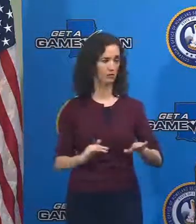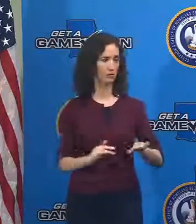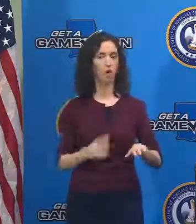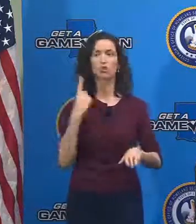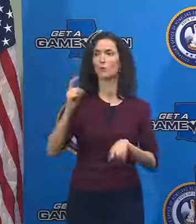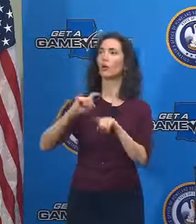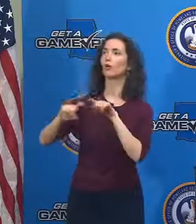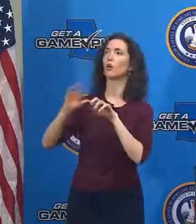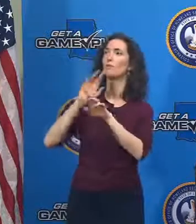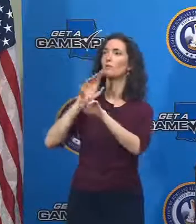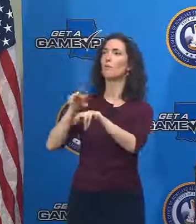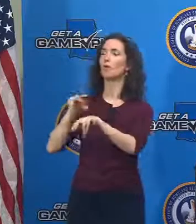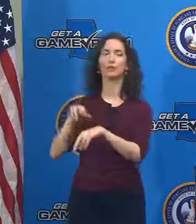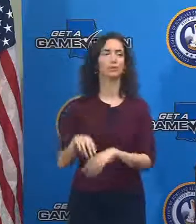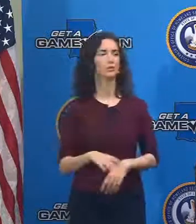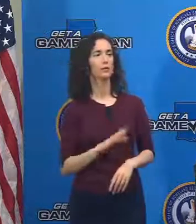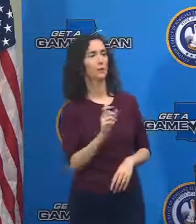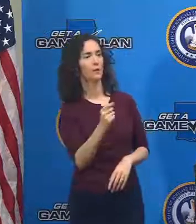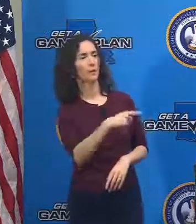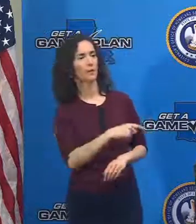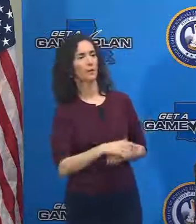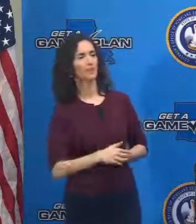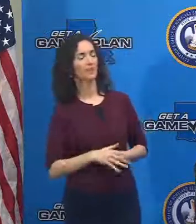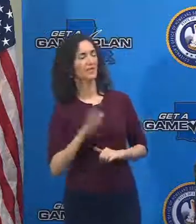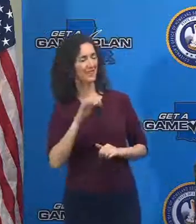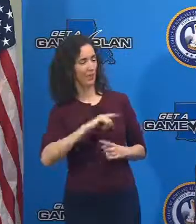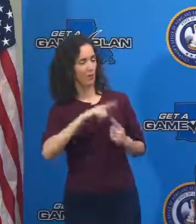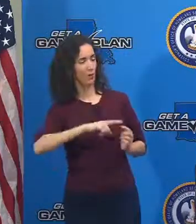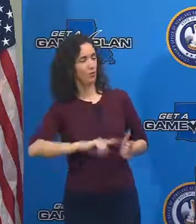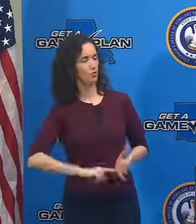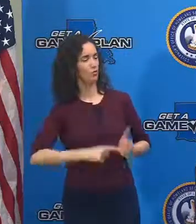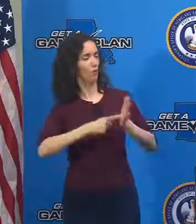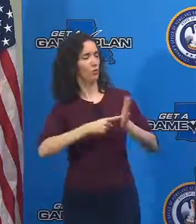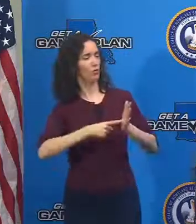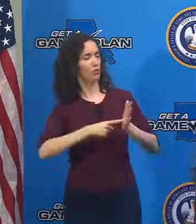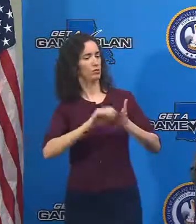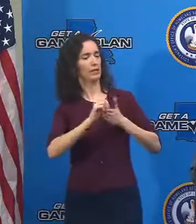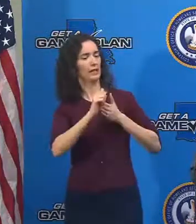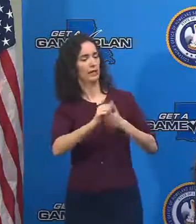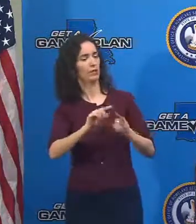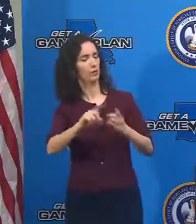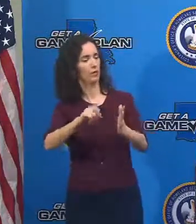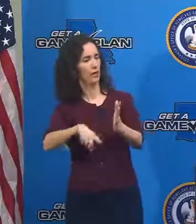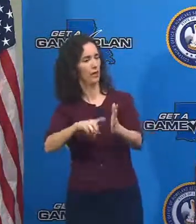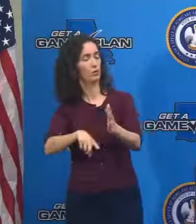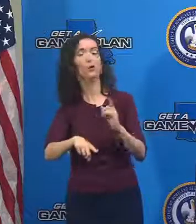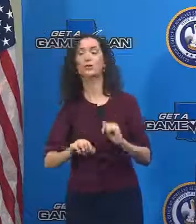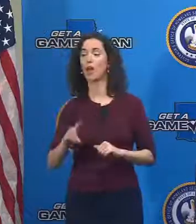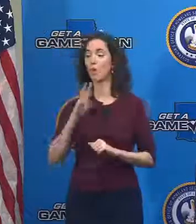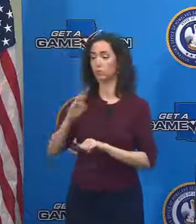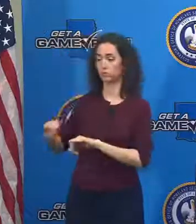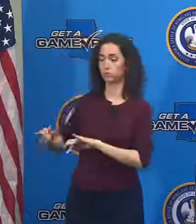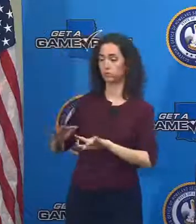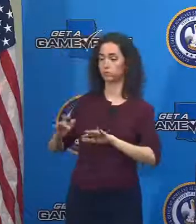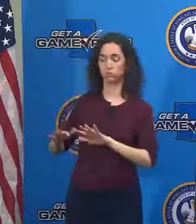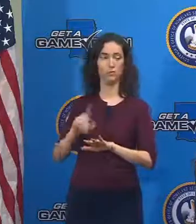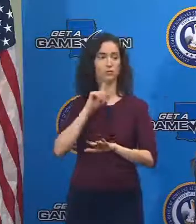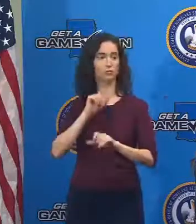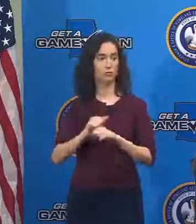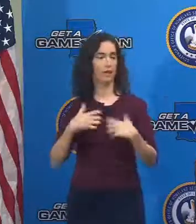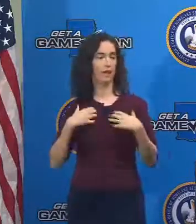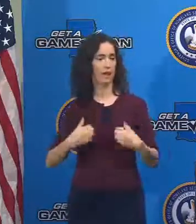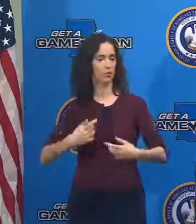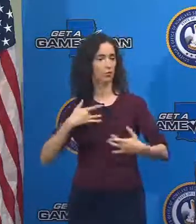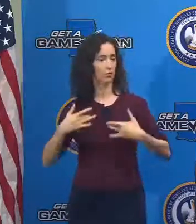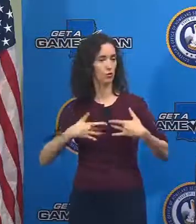swung us into action. So health concerns wasn't what initially led it. Well, no, water intrusion is definitely a health concern. I